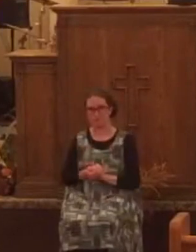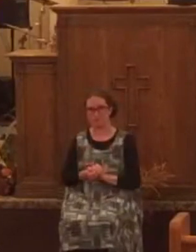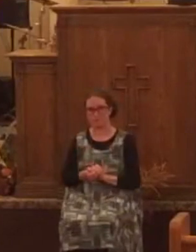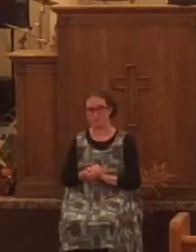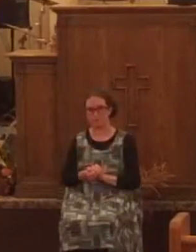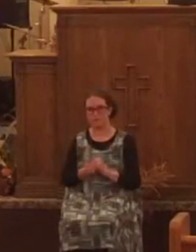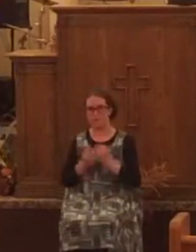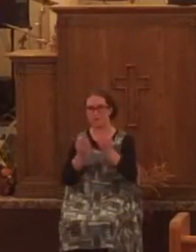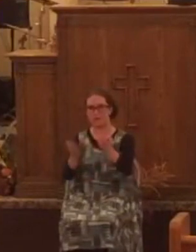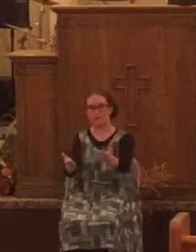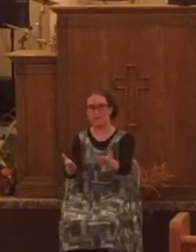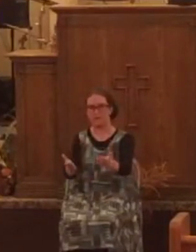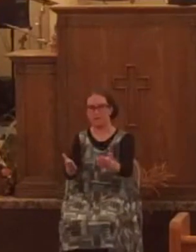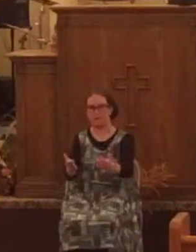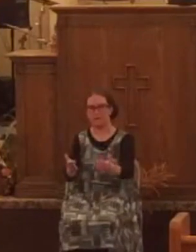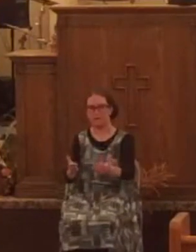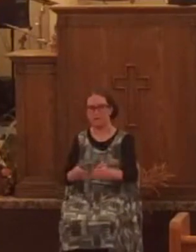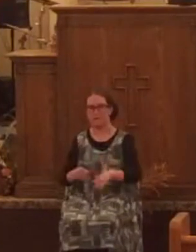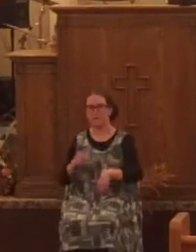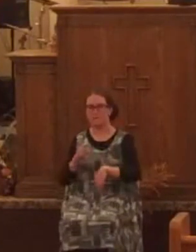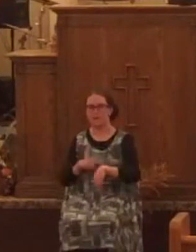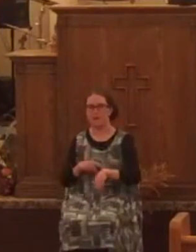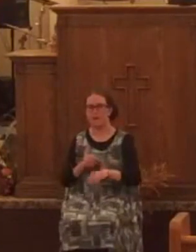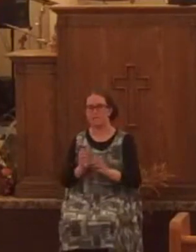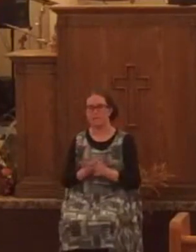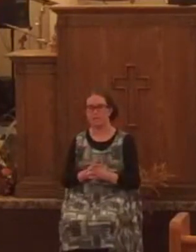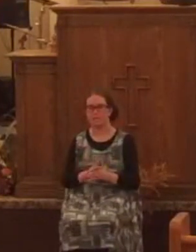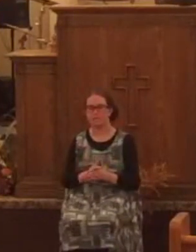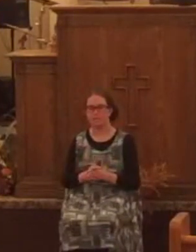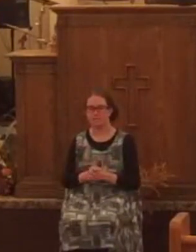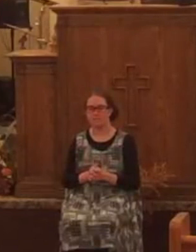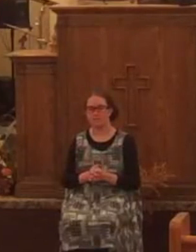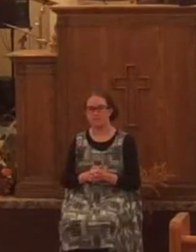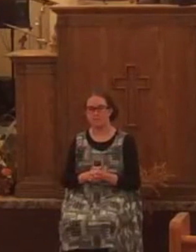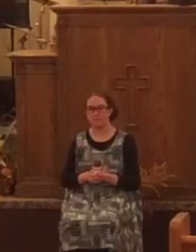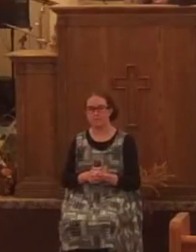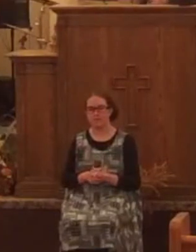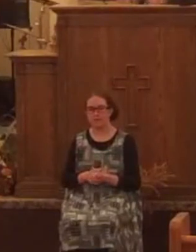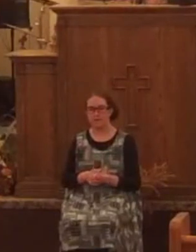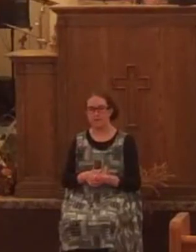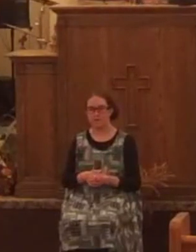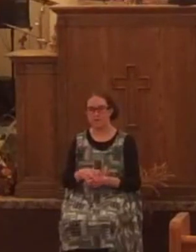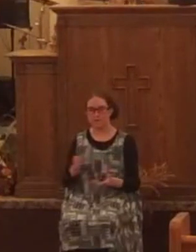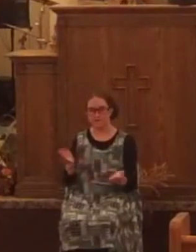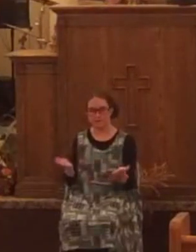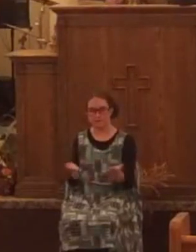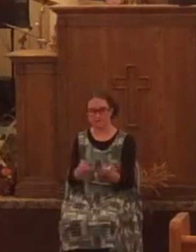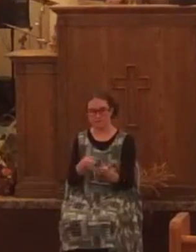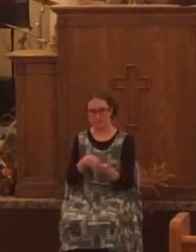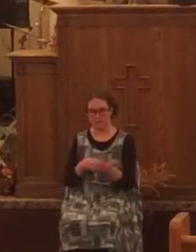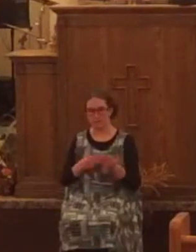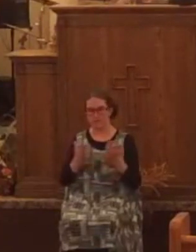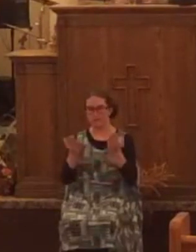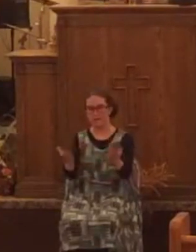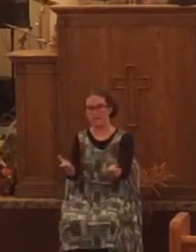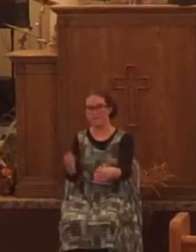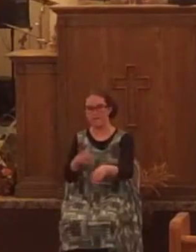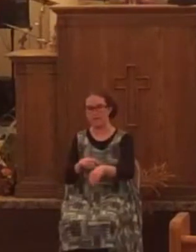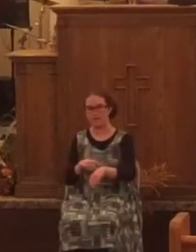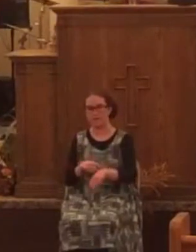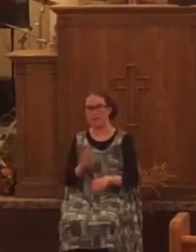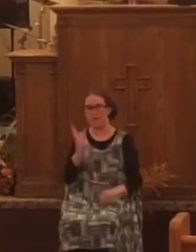amen, they were given the allotted time. Amen. But he says here in the scripture to give unto